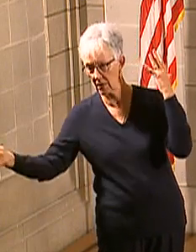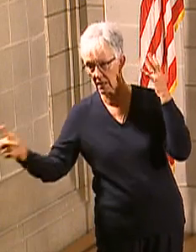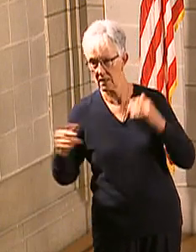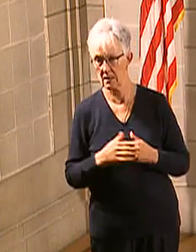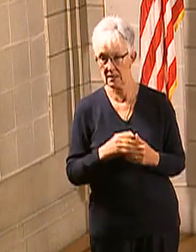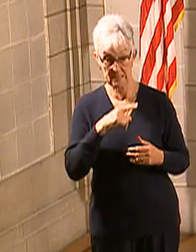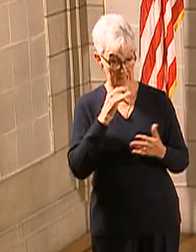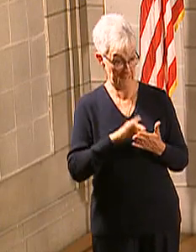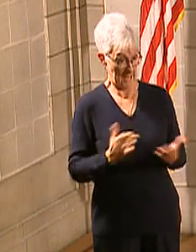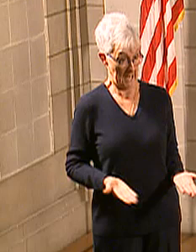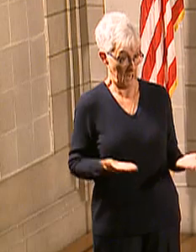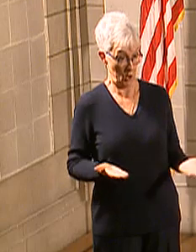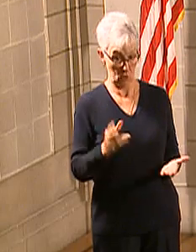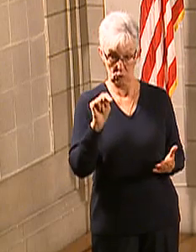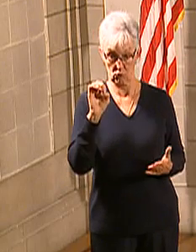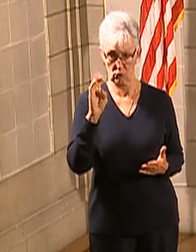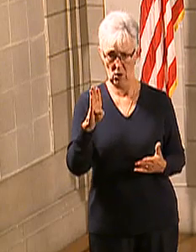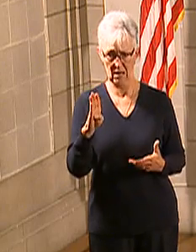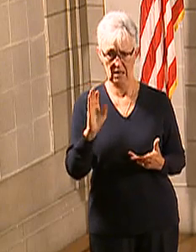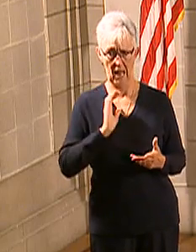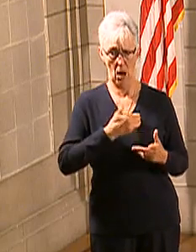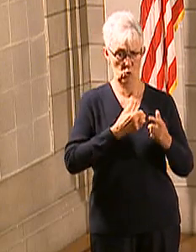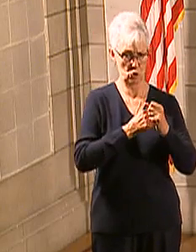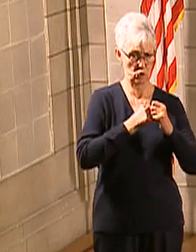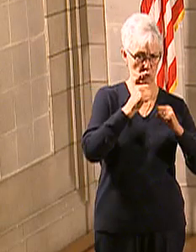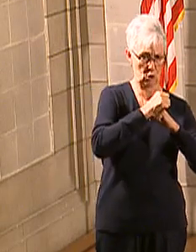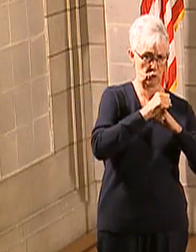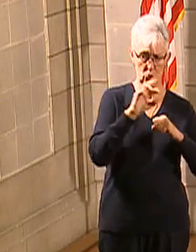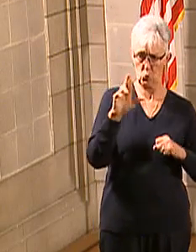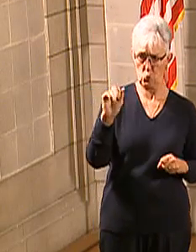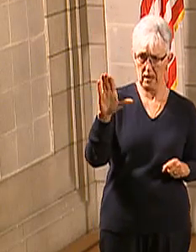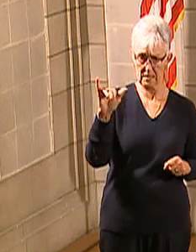or putting quotas in place, or going on some